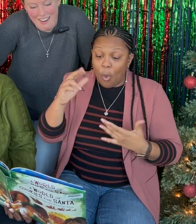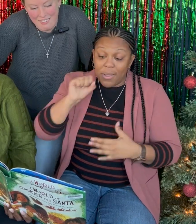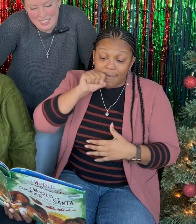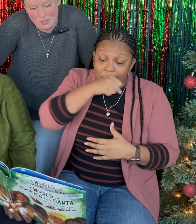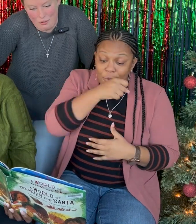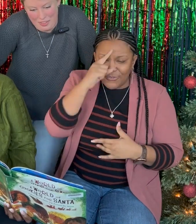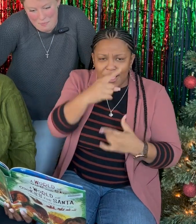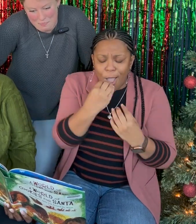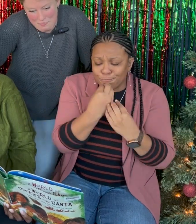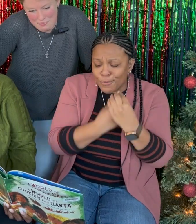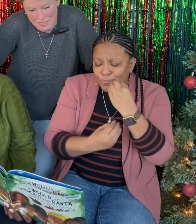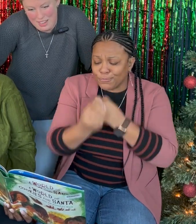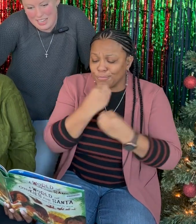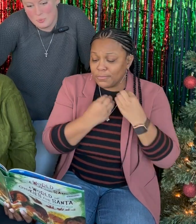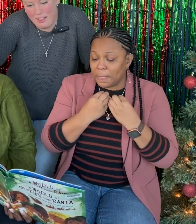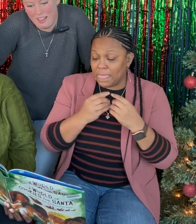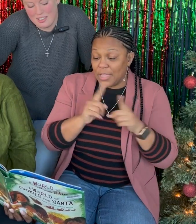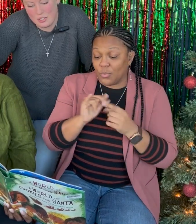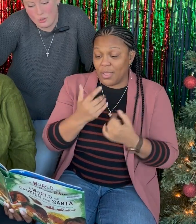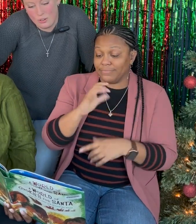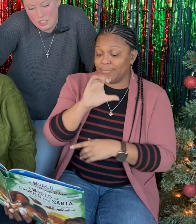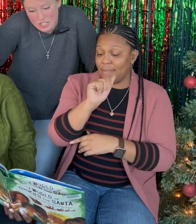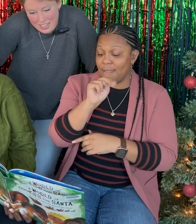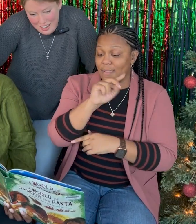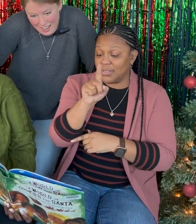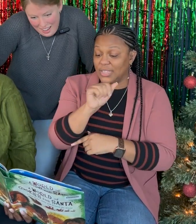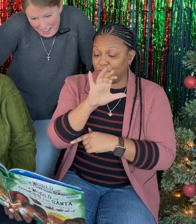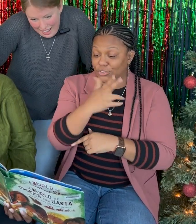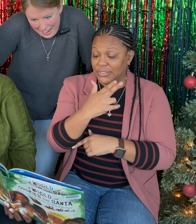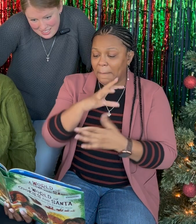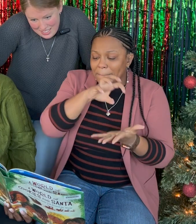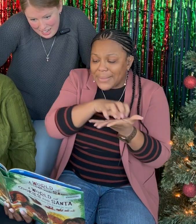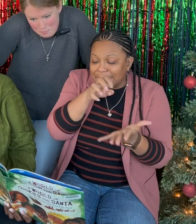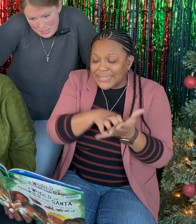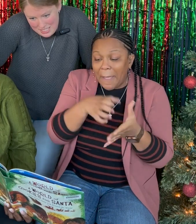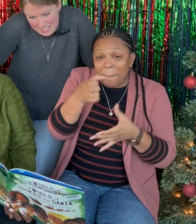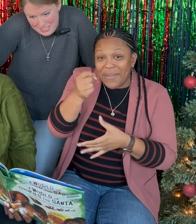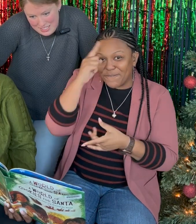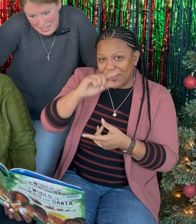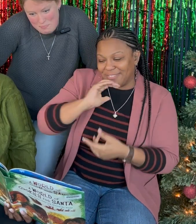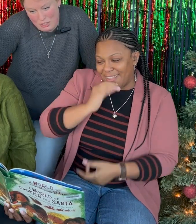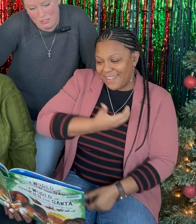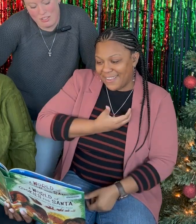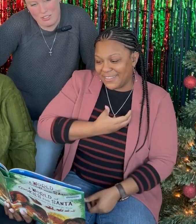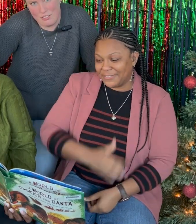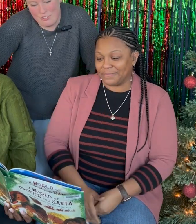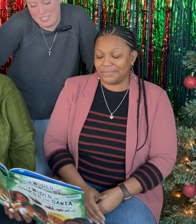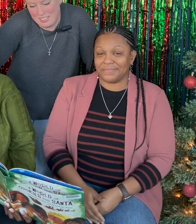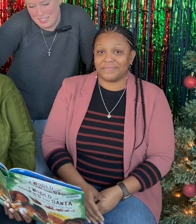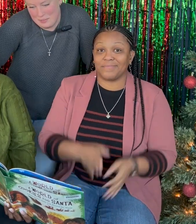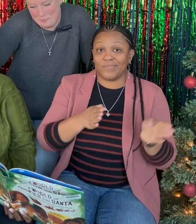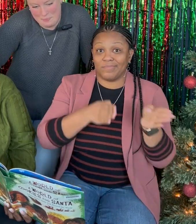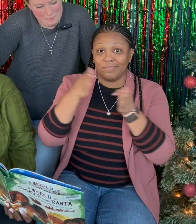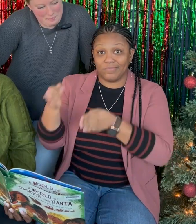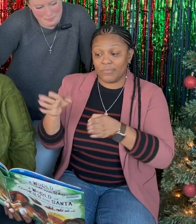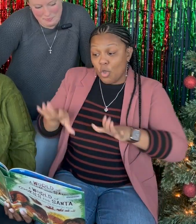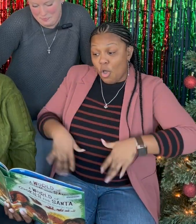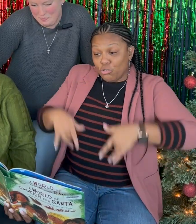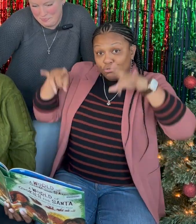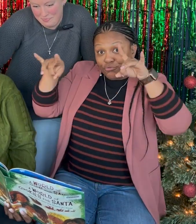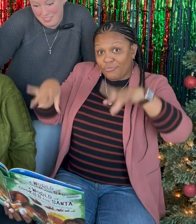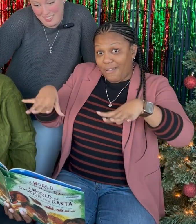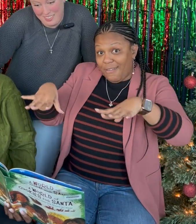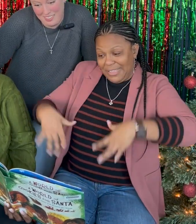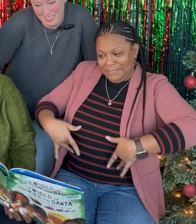and carrots for them, as well as crunchy Anzac biscuits and milk for Santa.